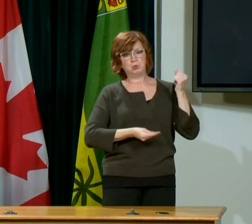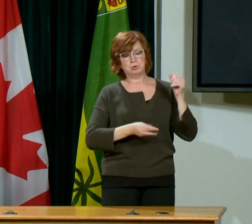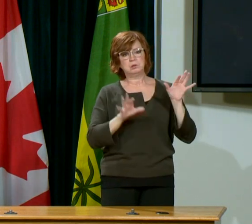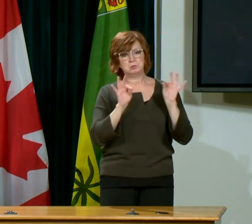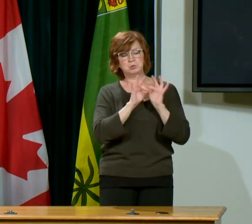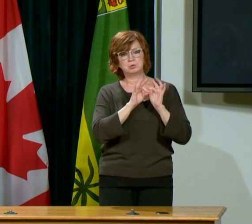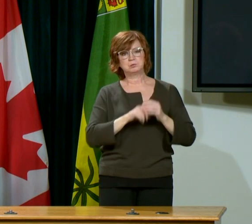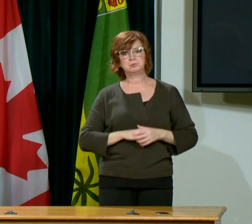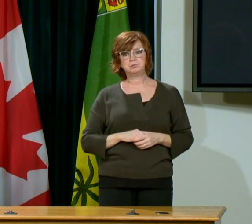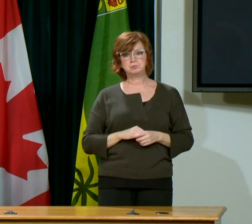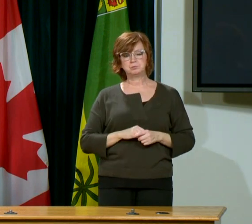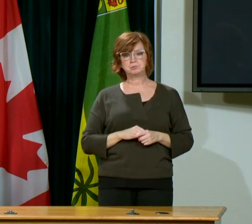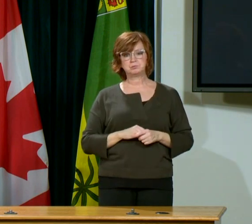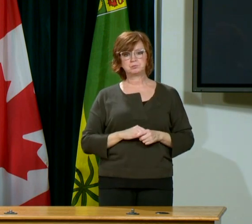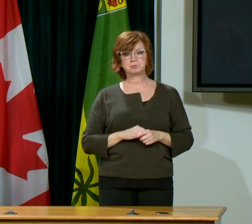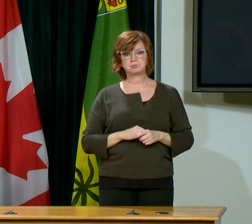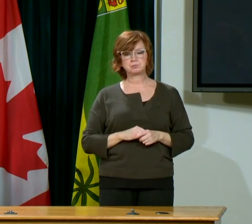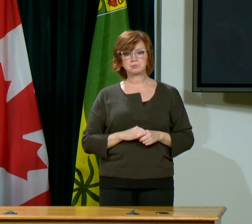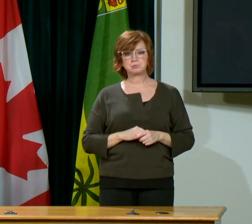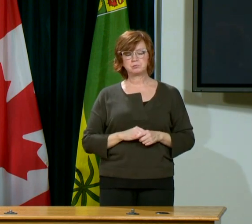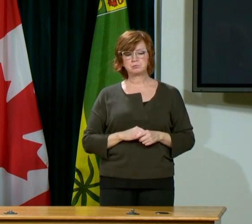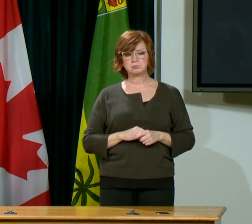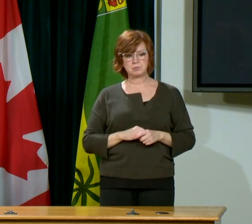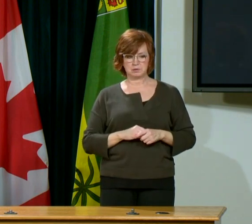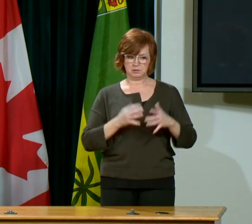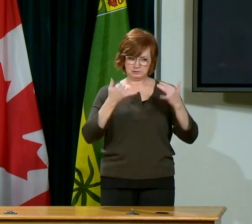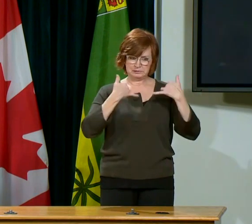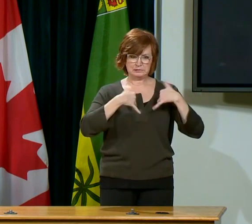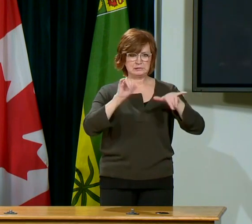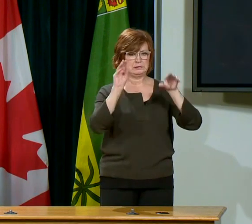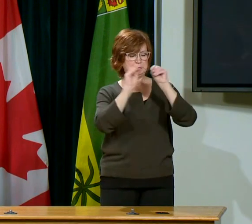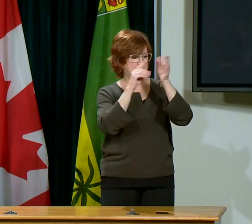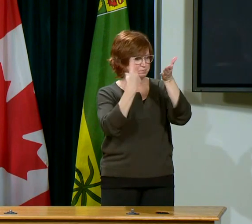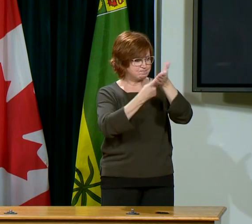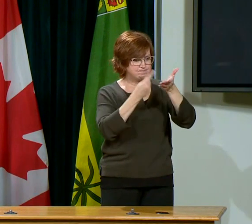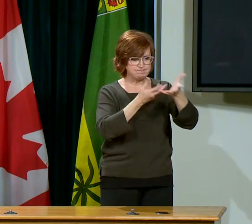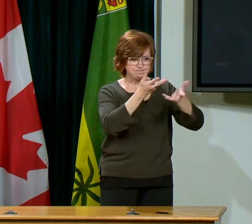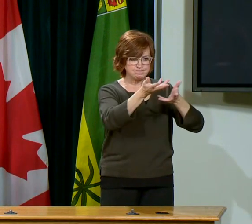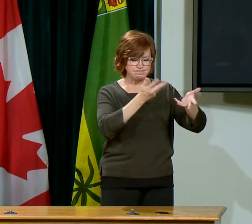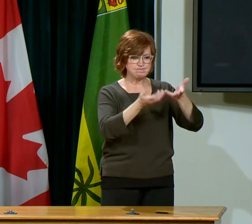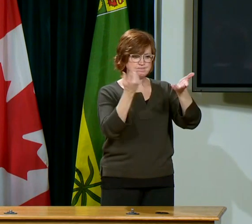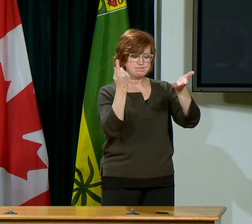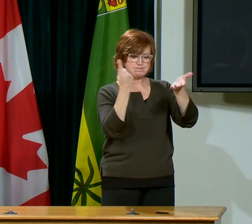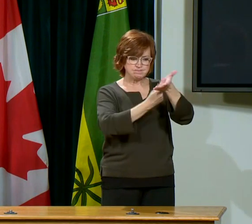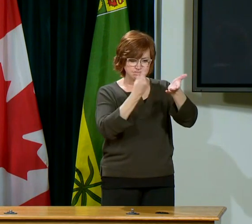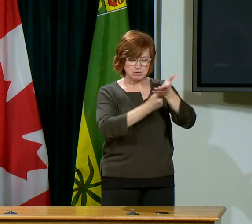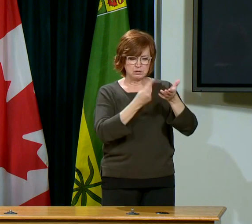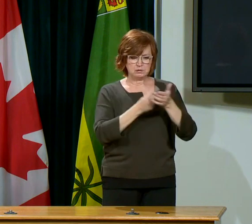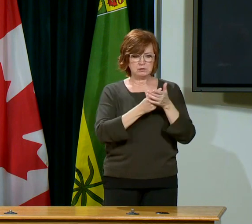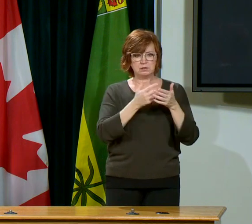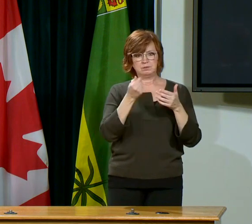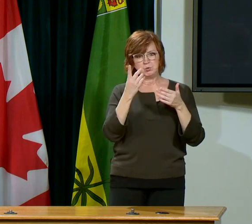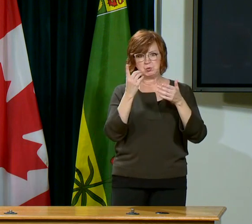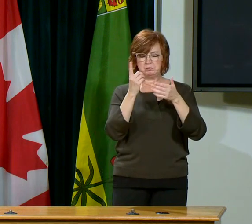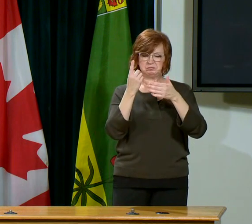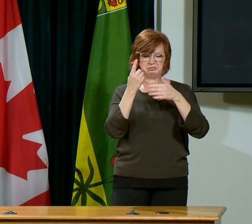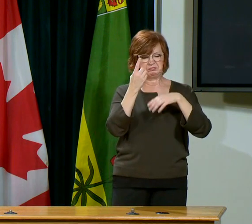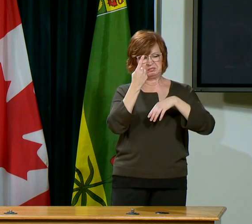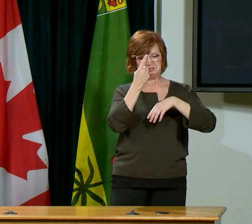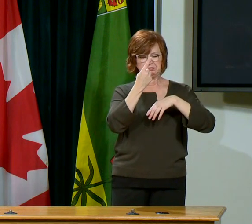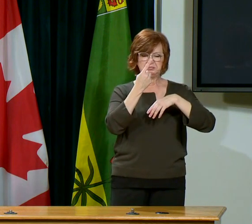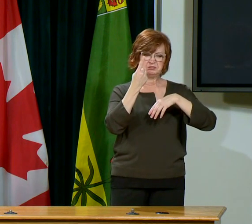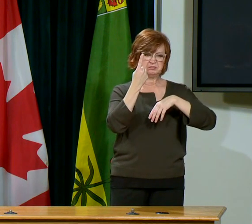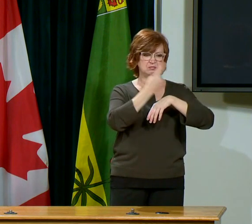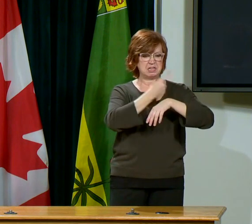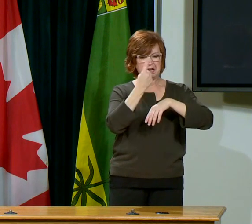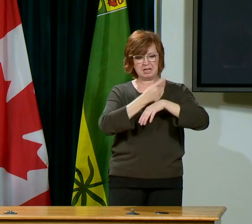this work is ongoing, and over the next few days and likely weeks, given the number, not weeks, but probably in the next week or so, we'll